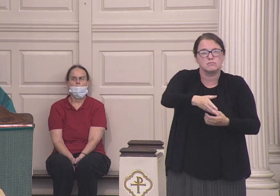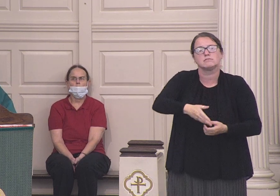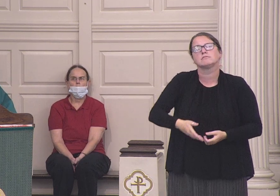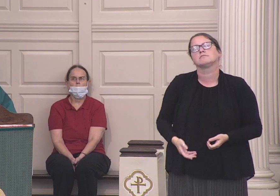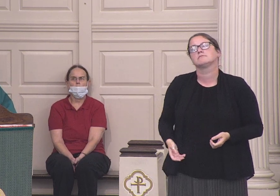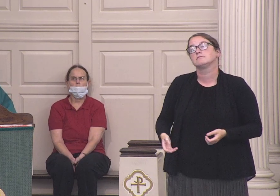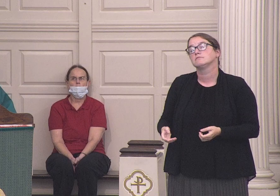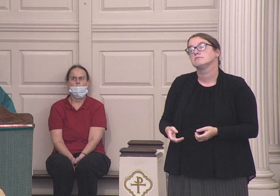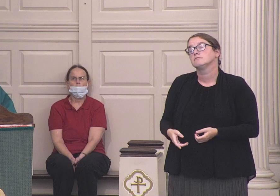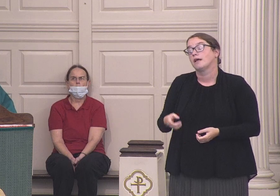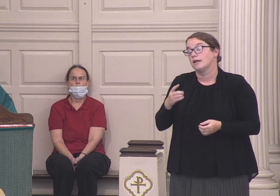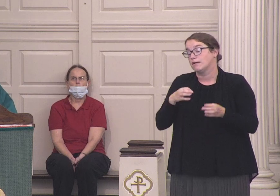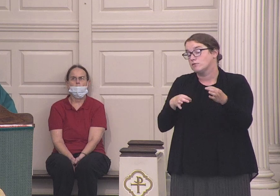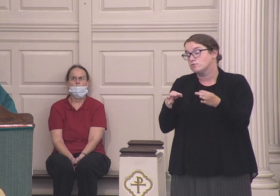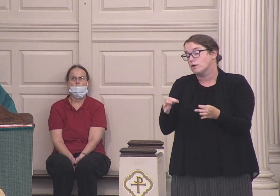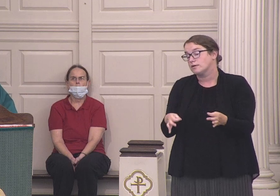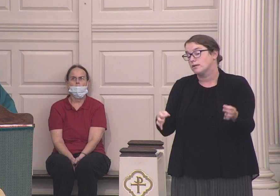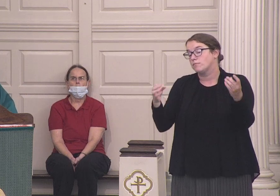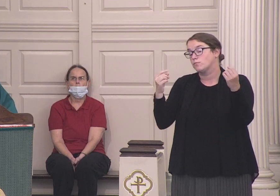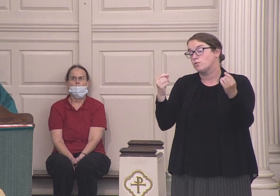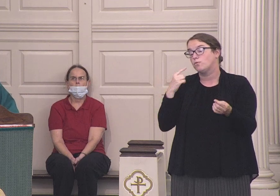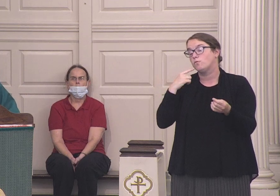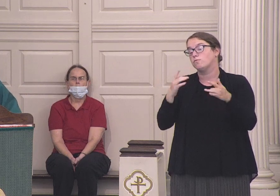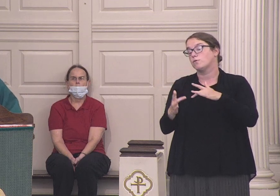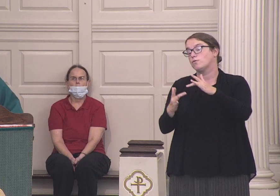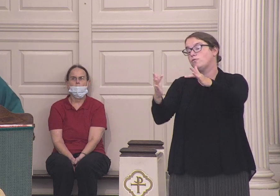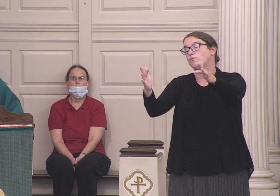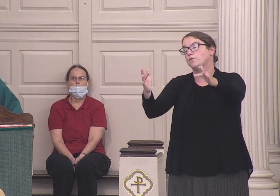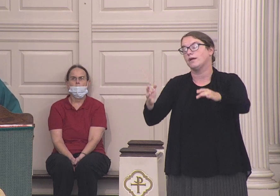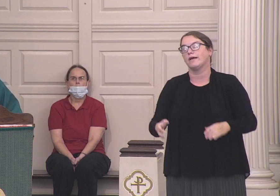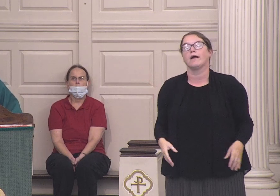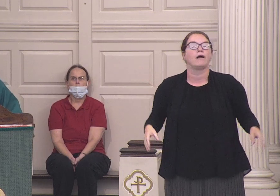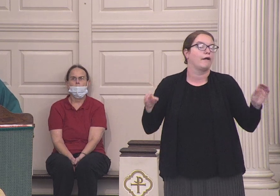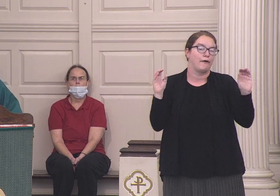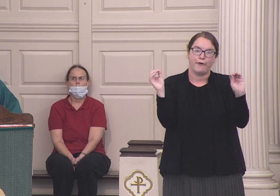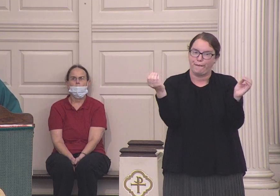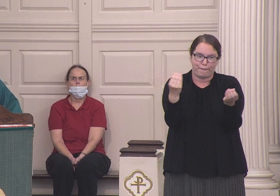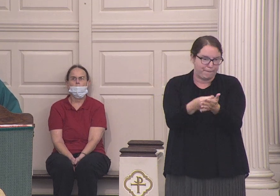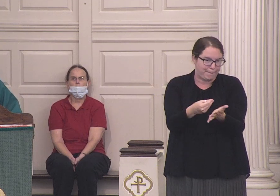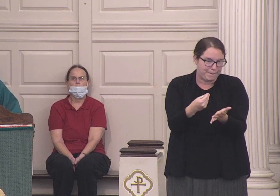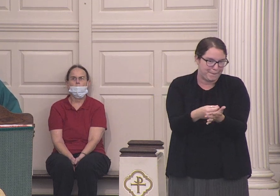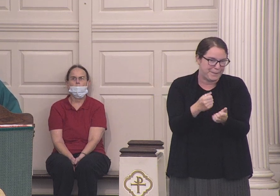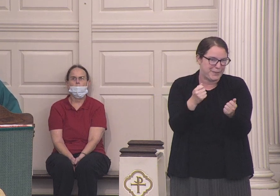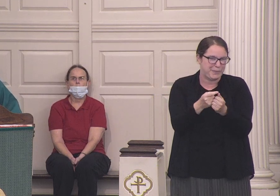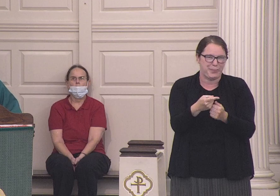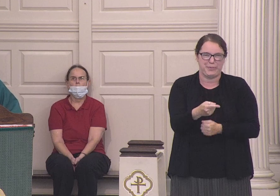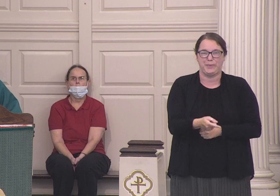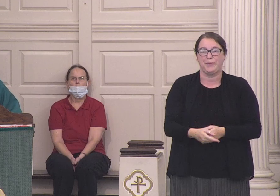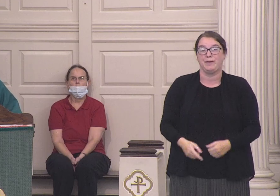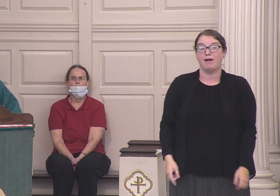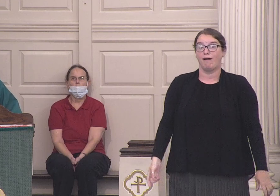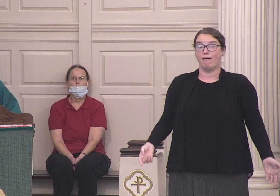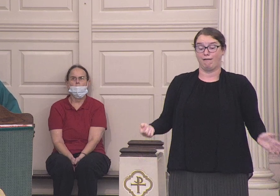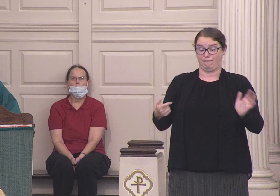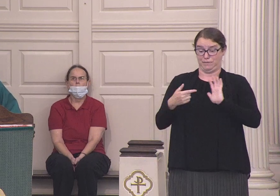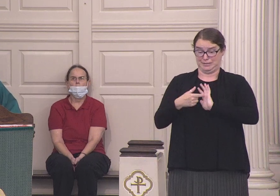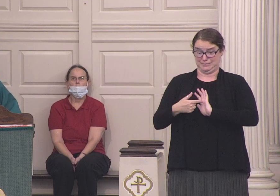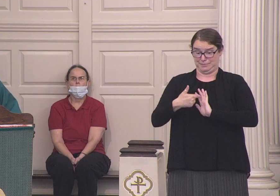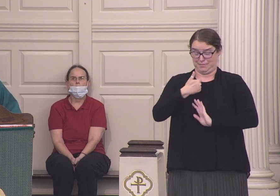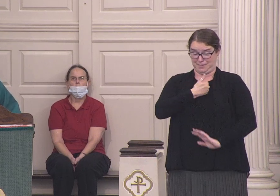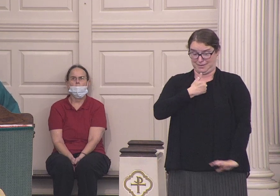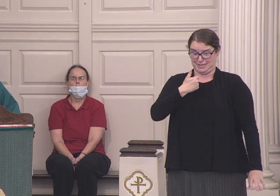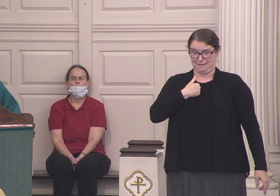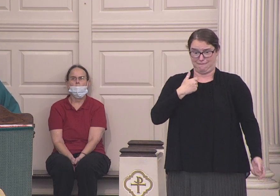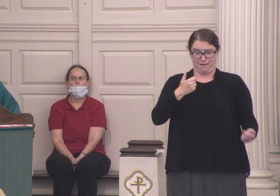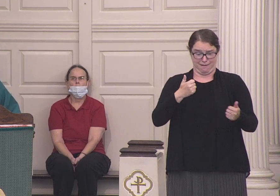their belts. Wherever they will go, they will be supported. I've lived in this parish for some time now,